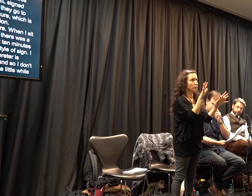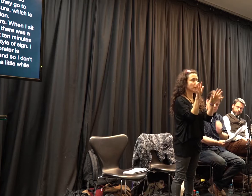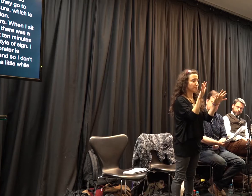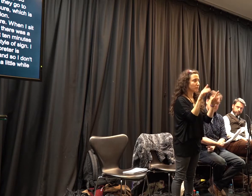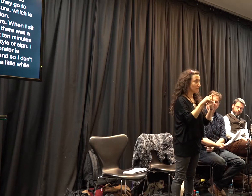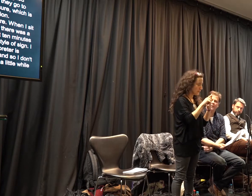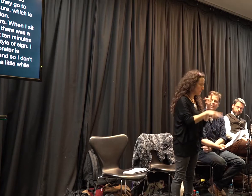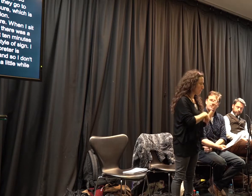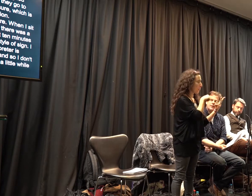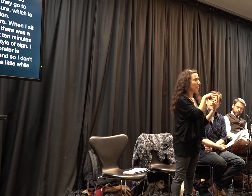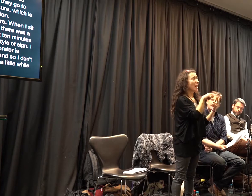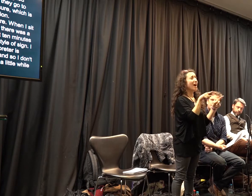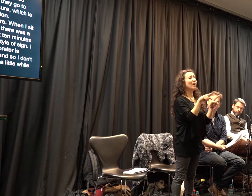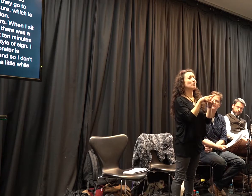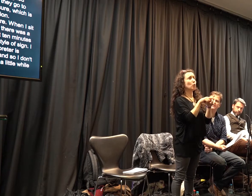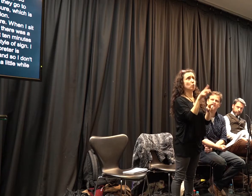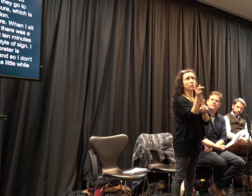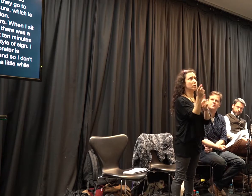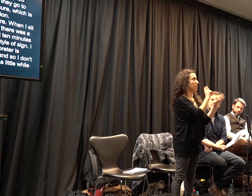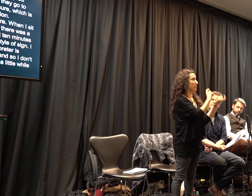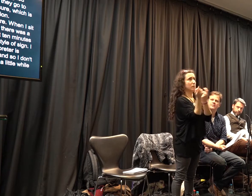minutes on average to start getting an understanding.